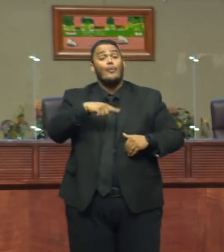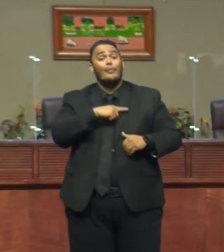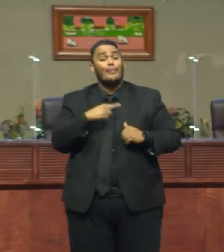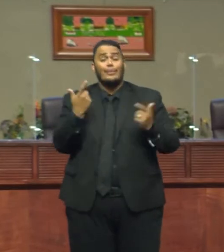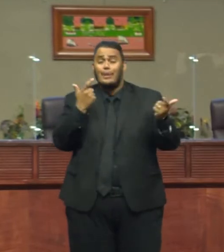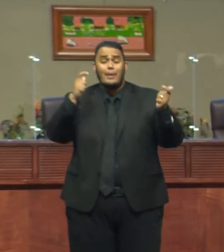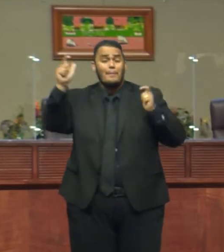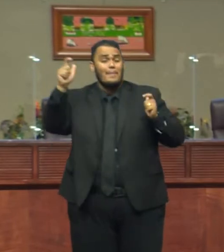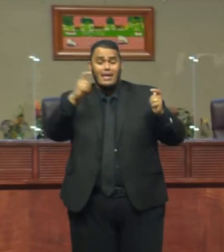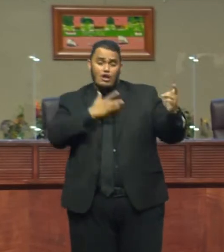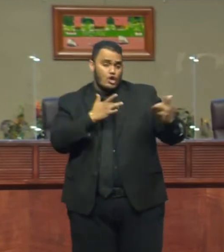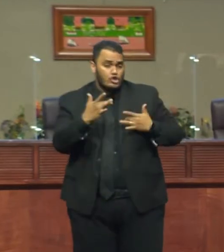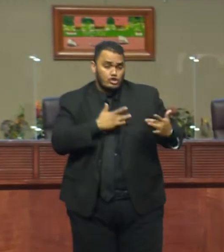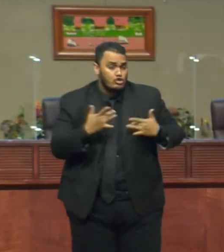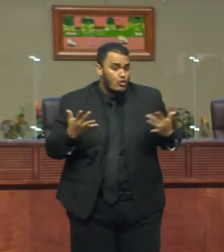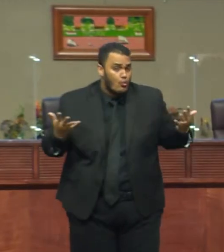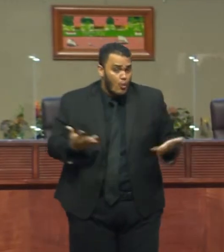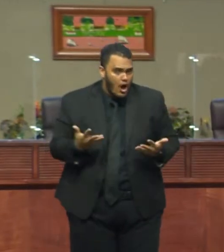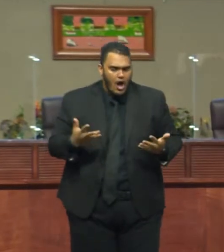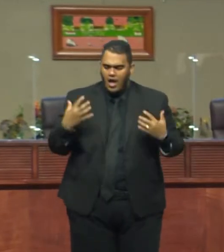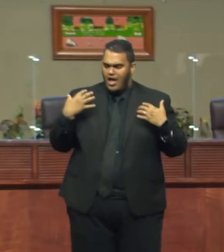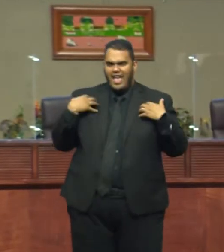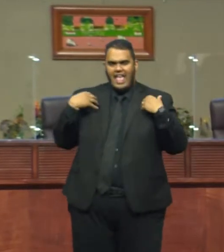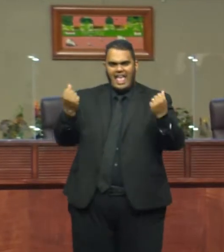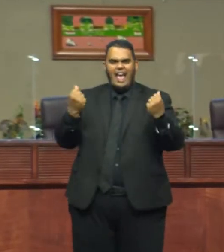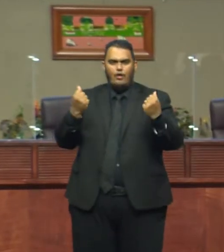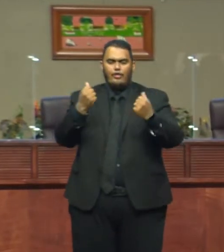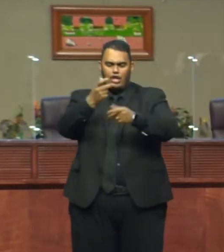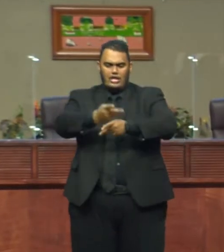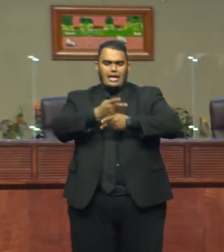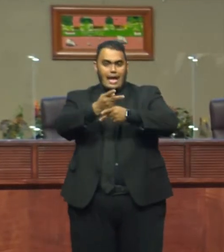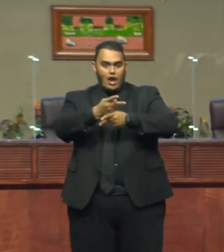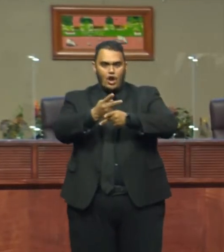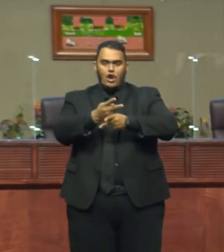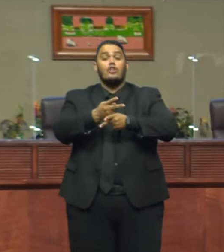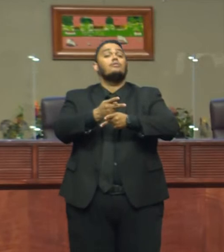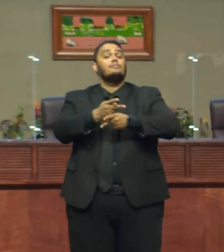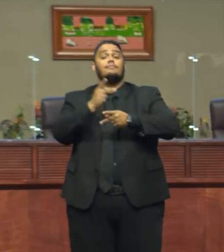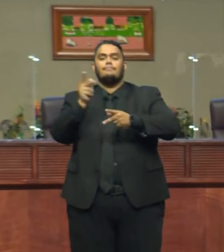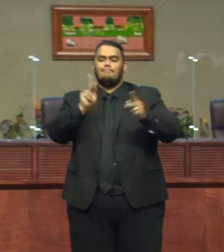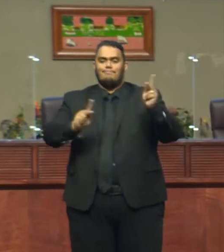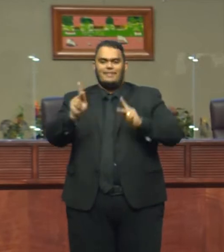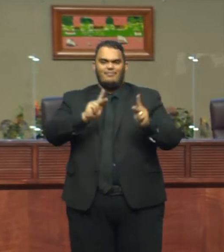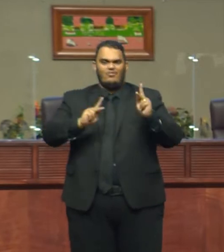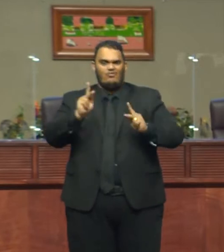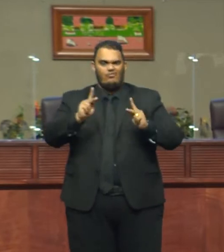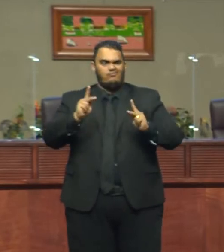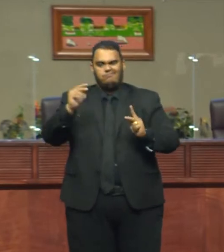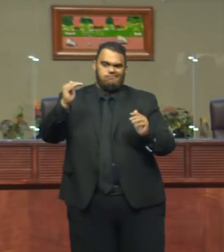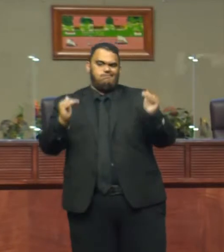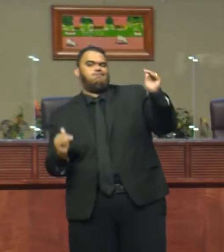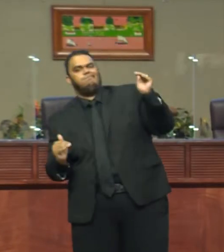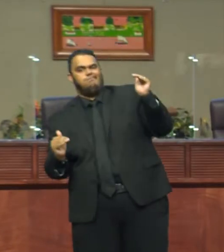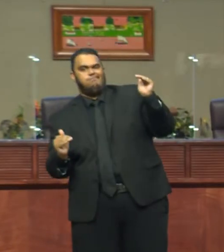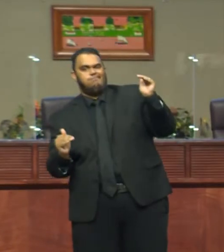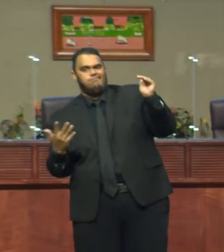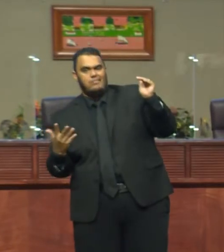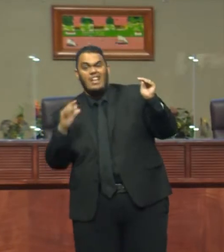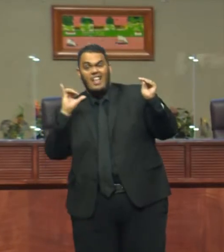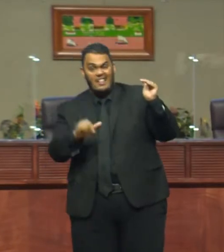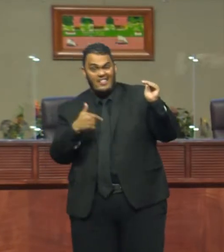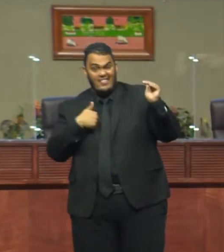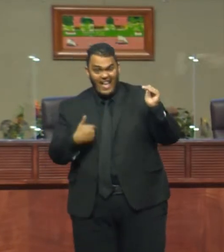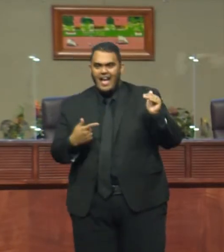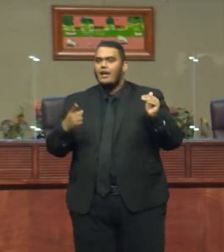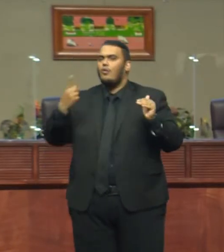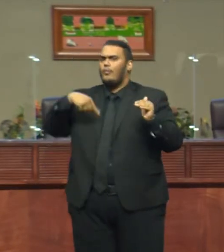care inequities, and there was an introduction of members of the Health Equity Task Force that the